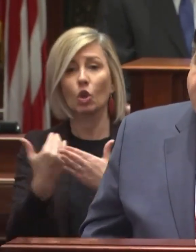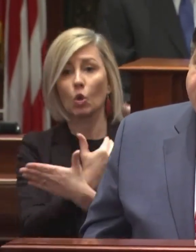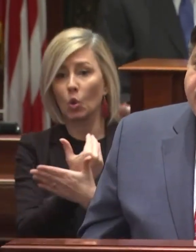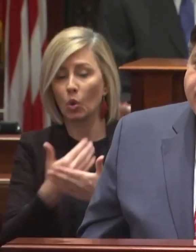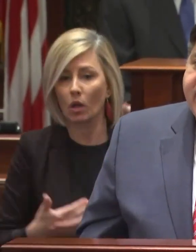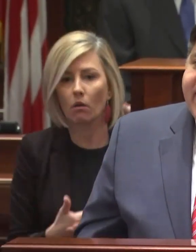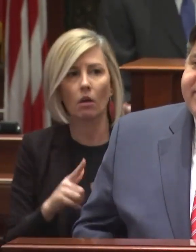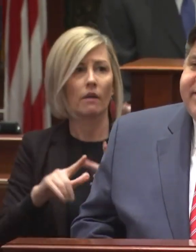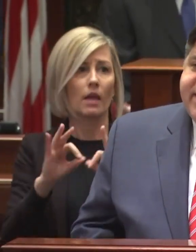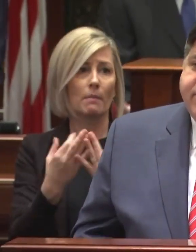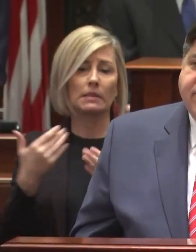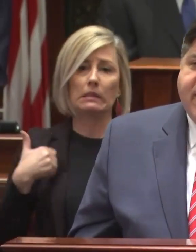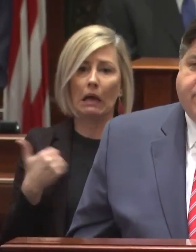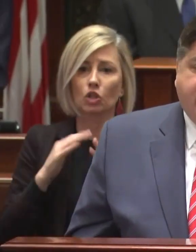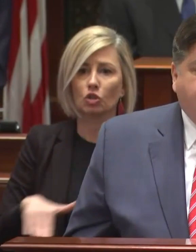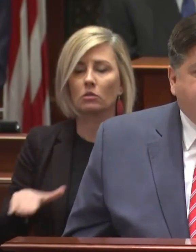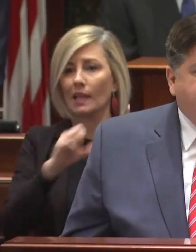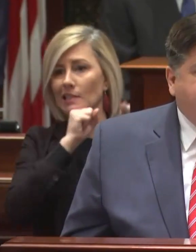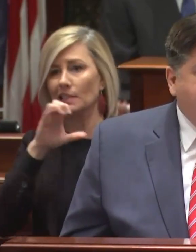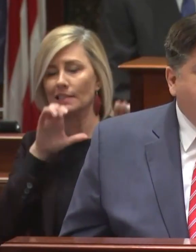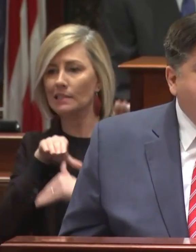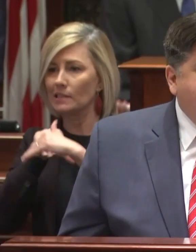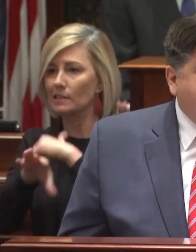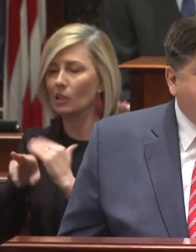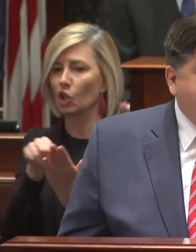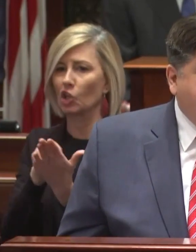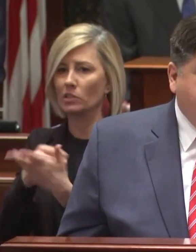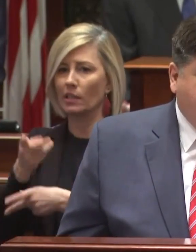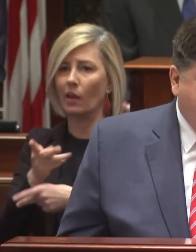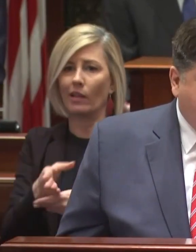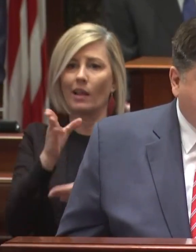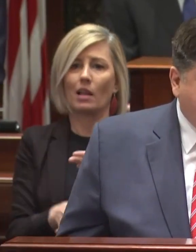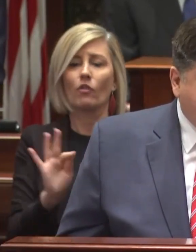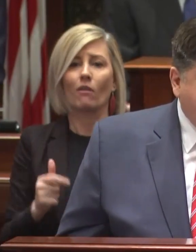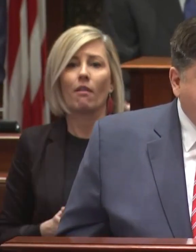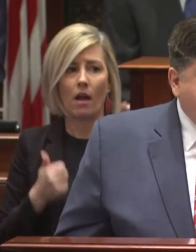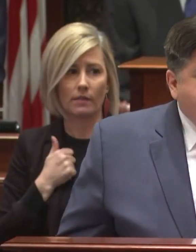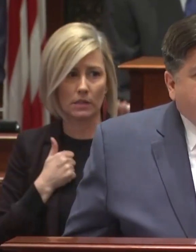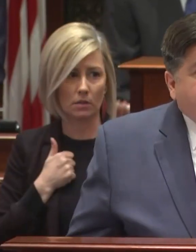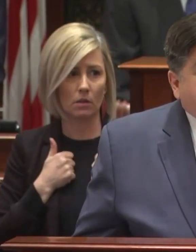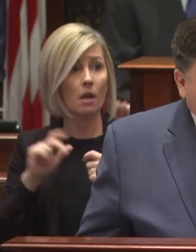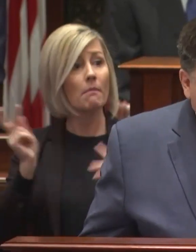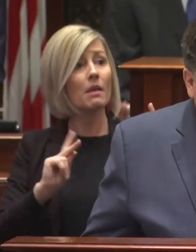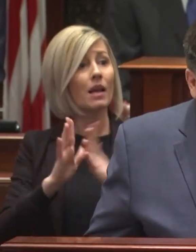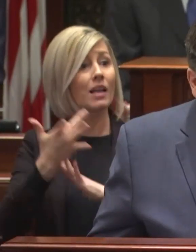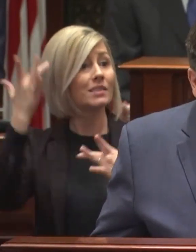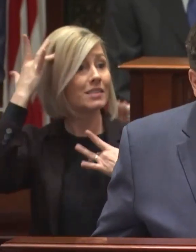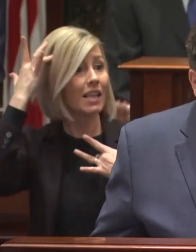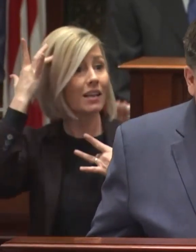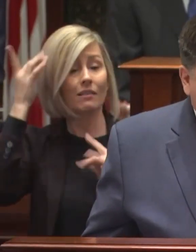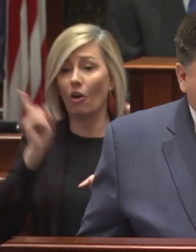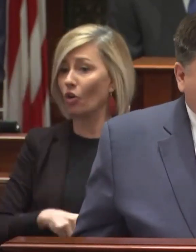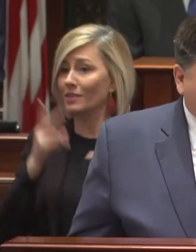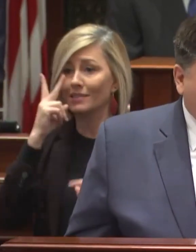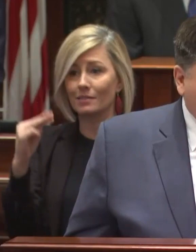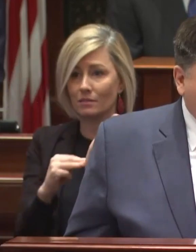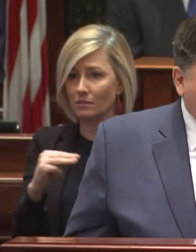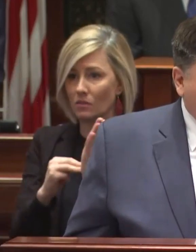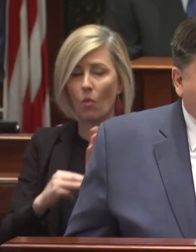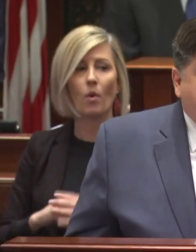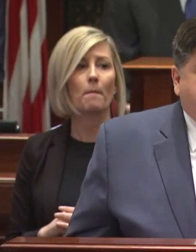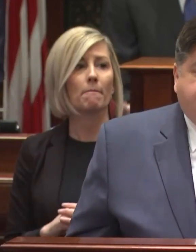families with young children, and seniors entering nursing care at the end of their lives. People got sick and couldn't see a